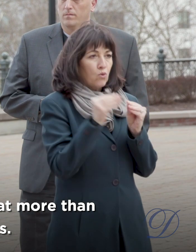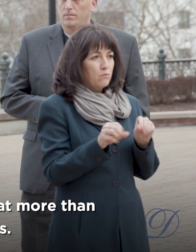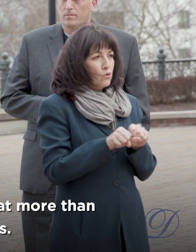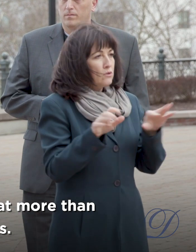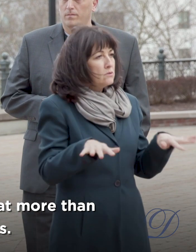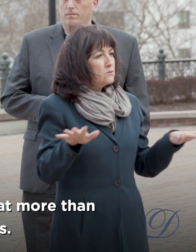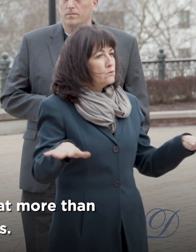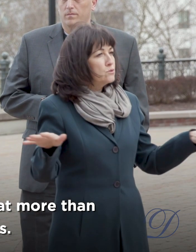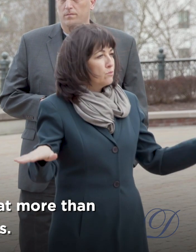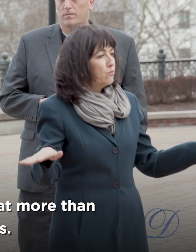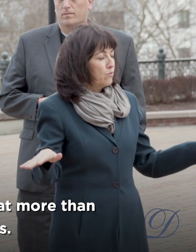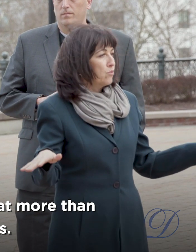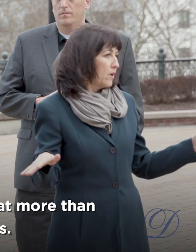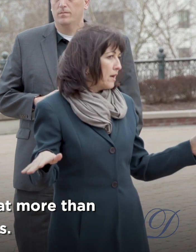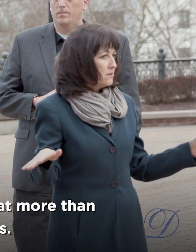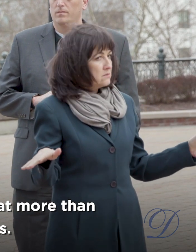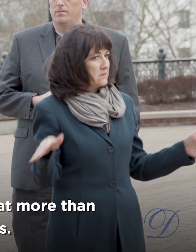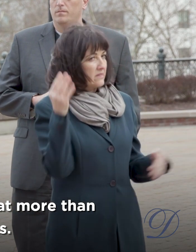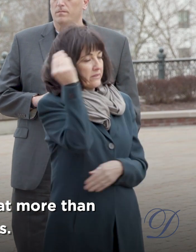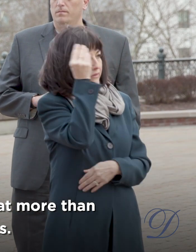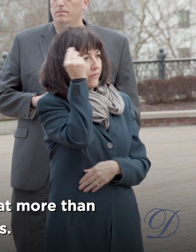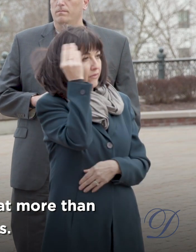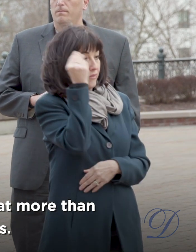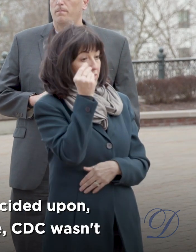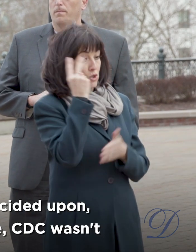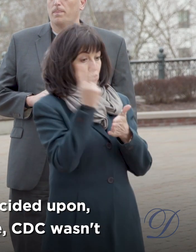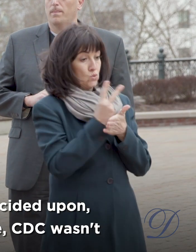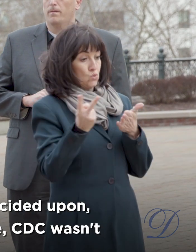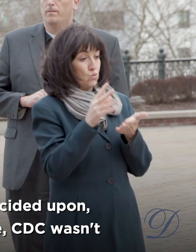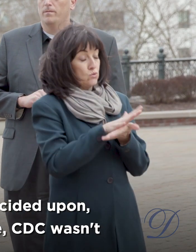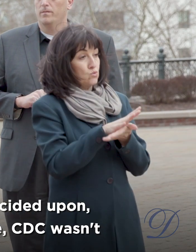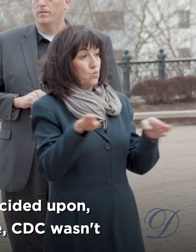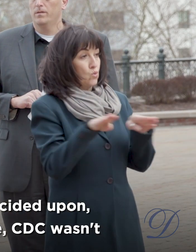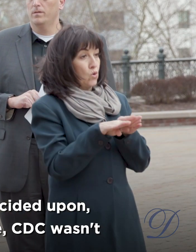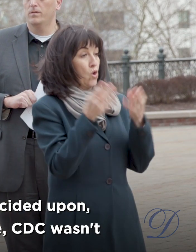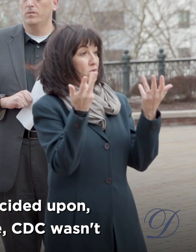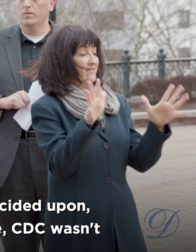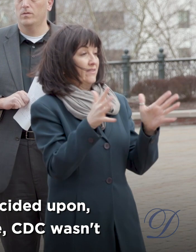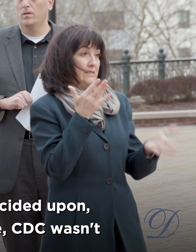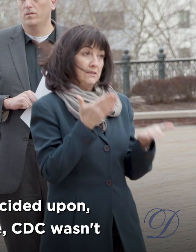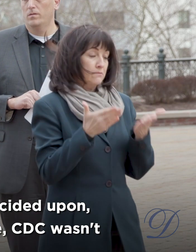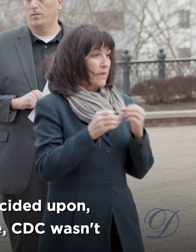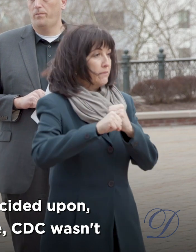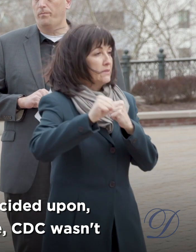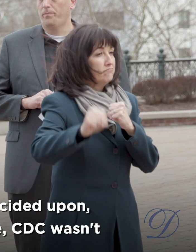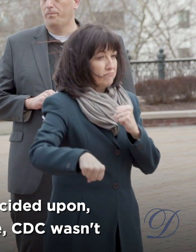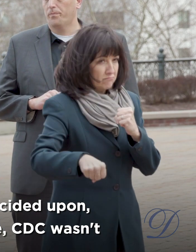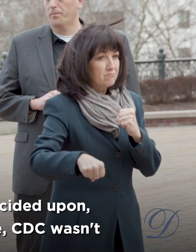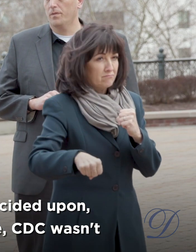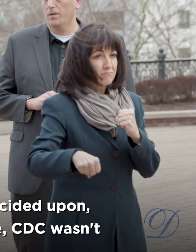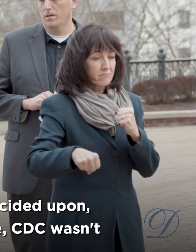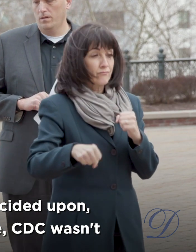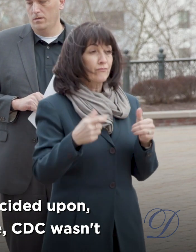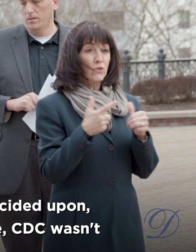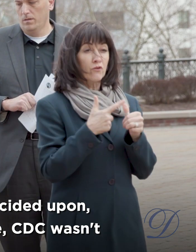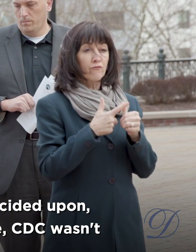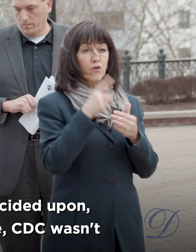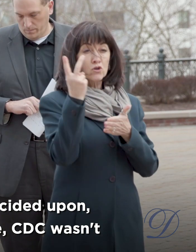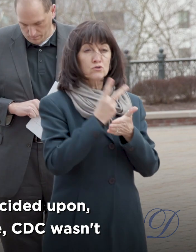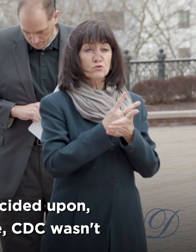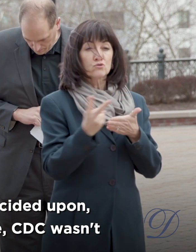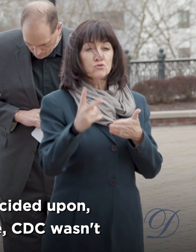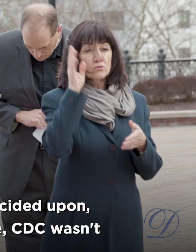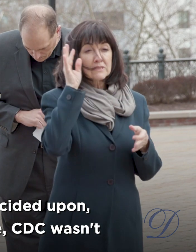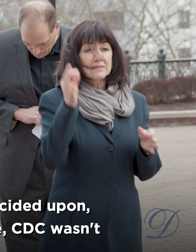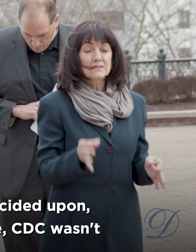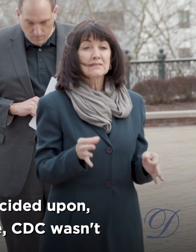That's likely that we're looking at more than 2 weeks. Initially, the 2 weeks was decided upon